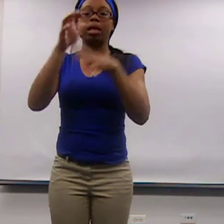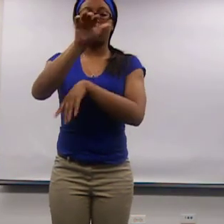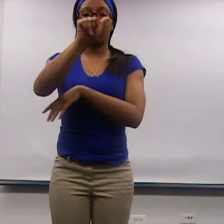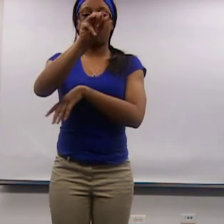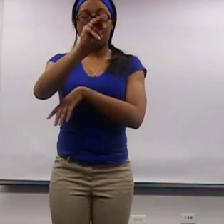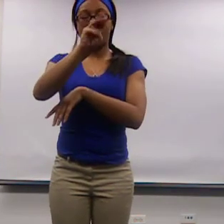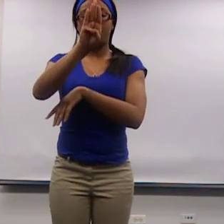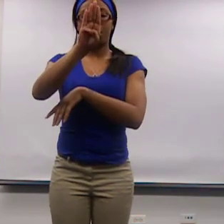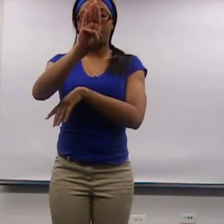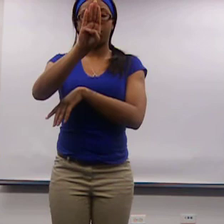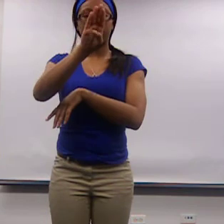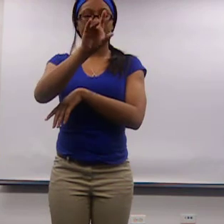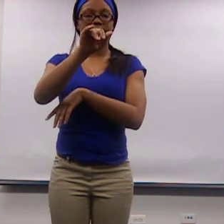They are a little worried